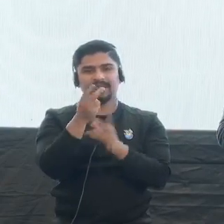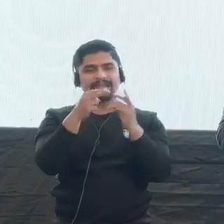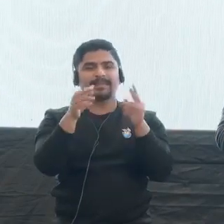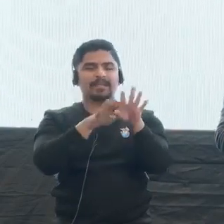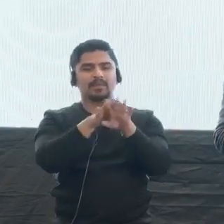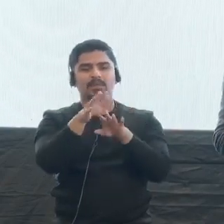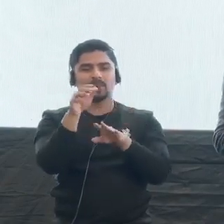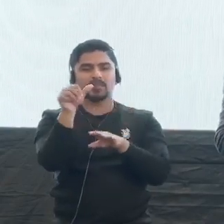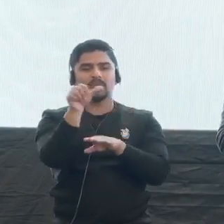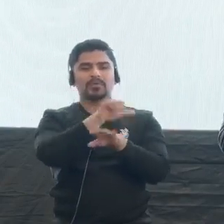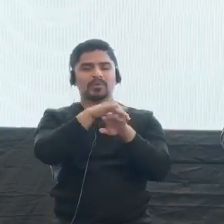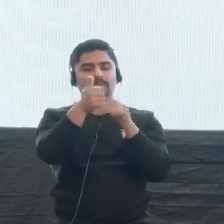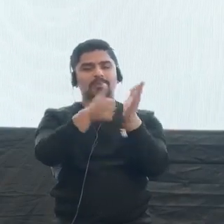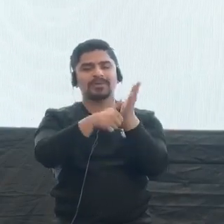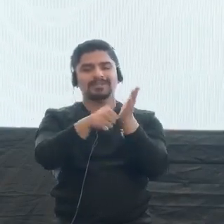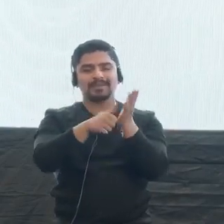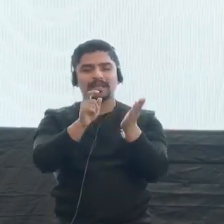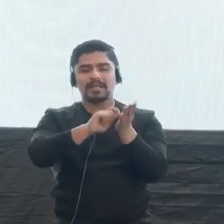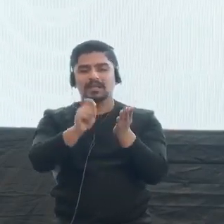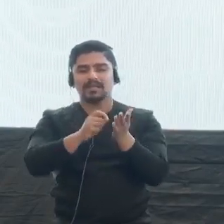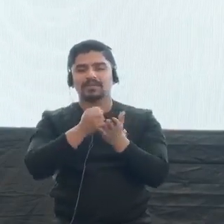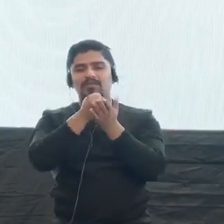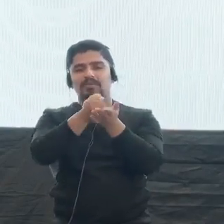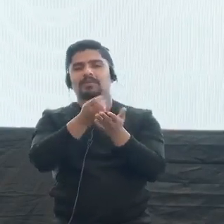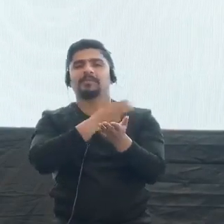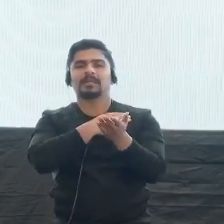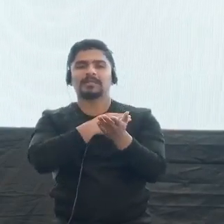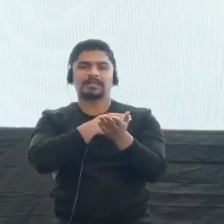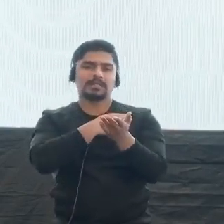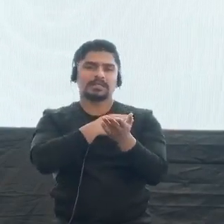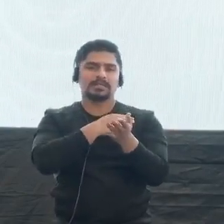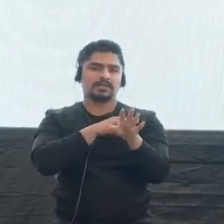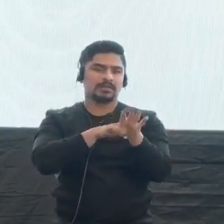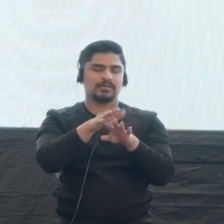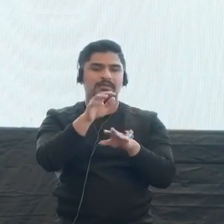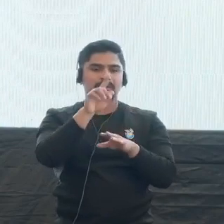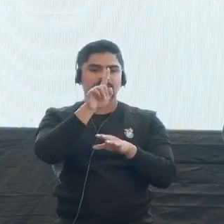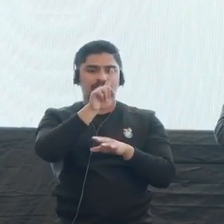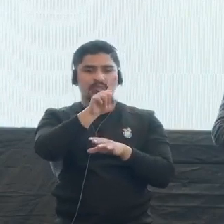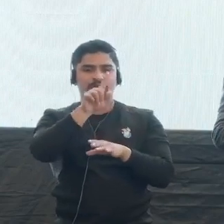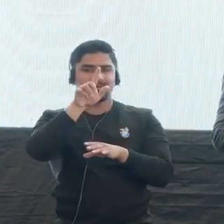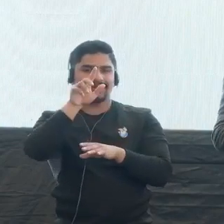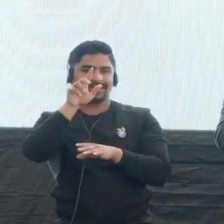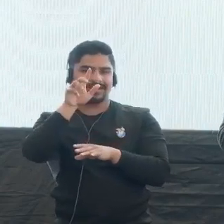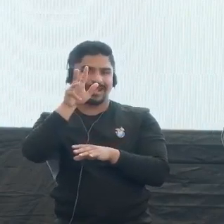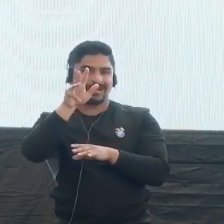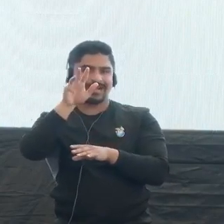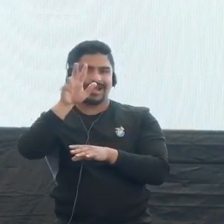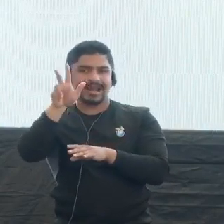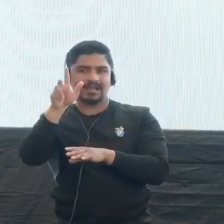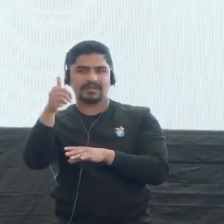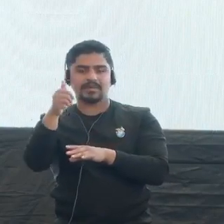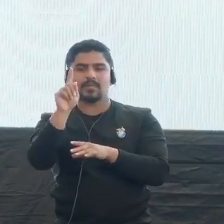In 1996, first national policy on education comes, and a